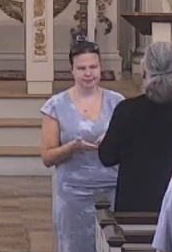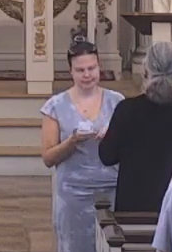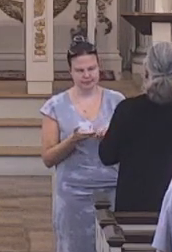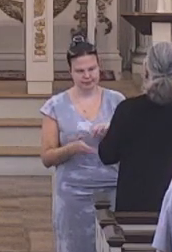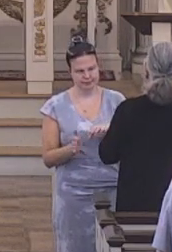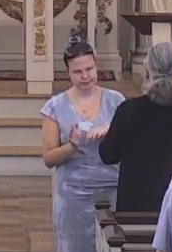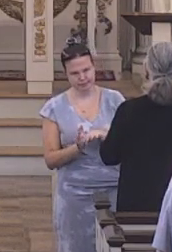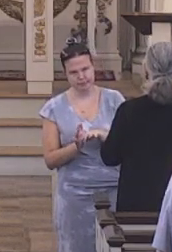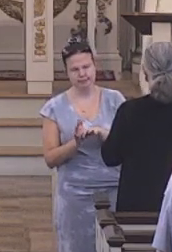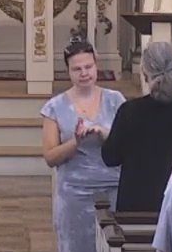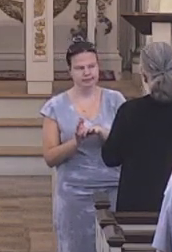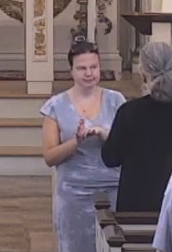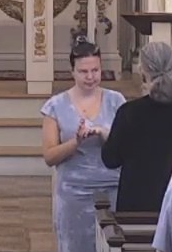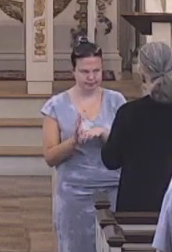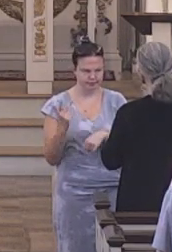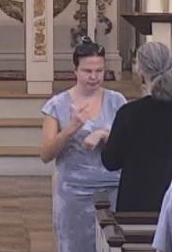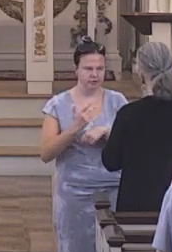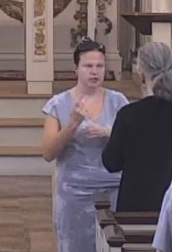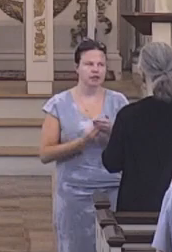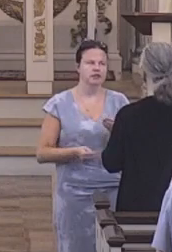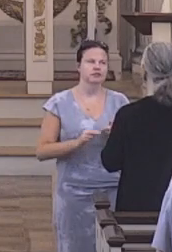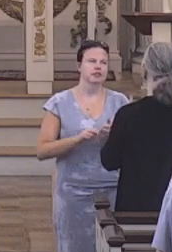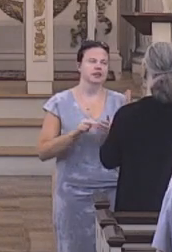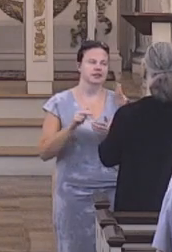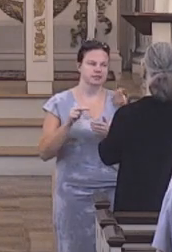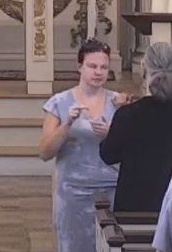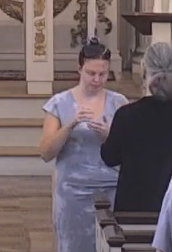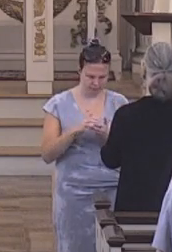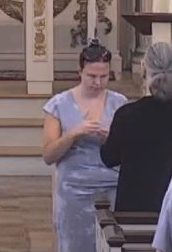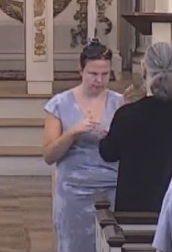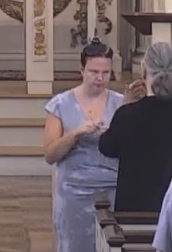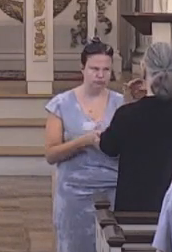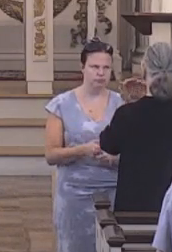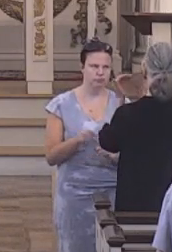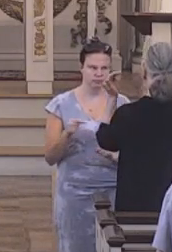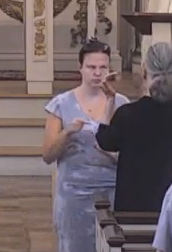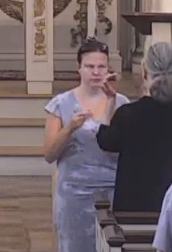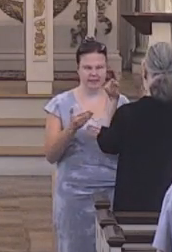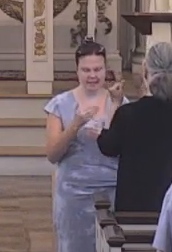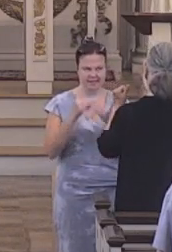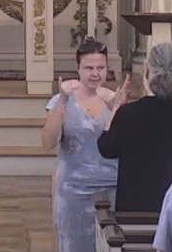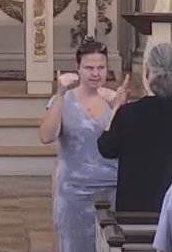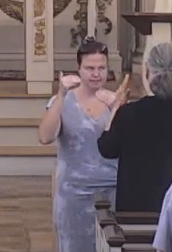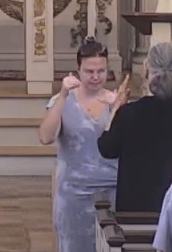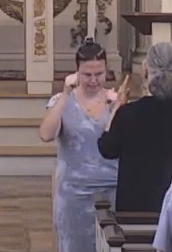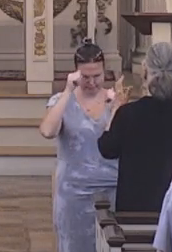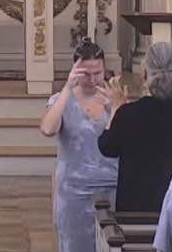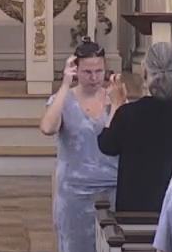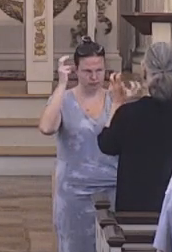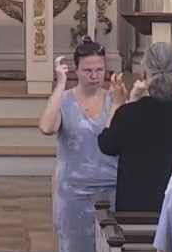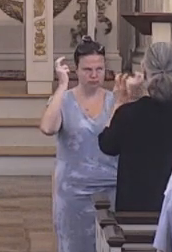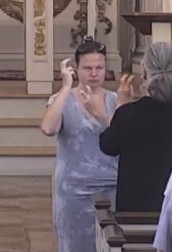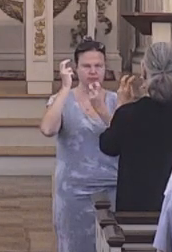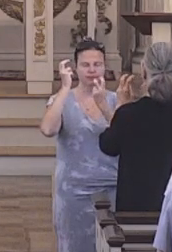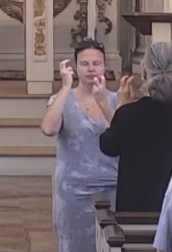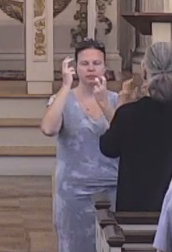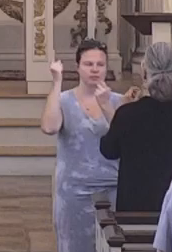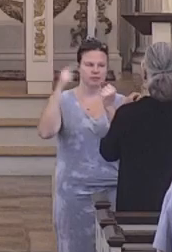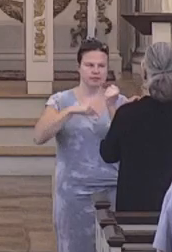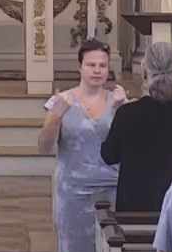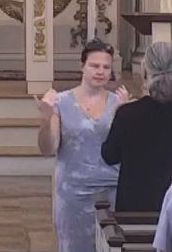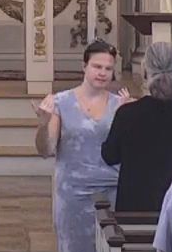on the third day, in accordance with the Scriptures. He ascended into heaven, and is seated at the right hand of the